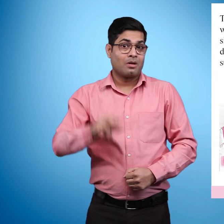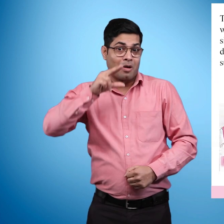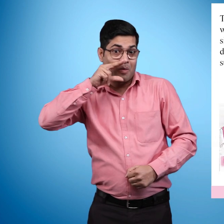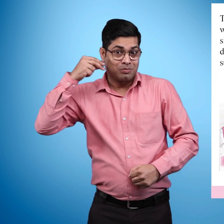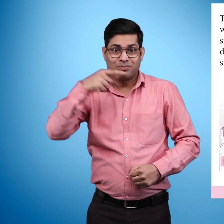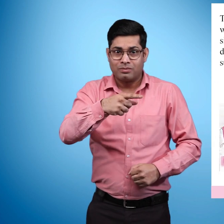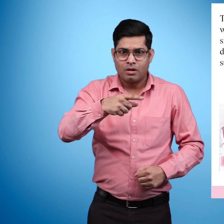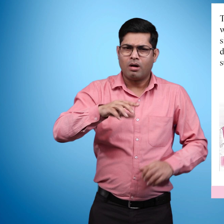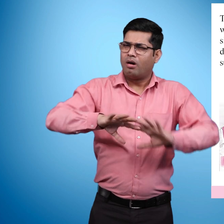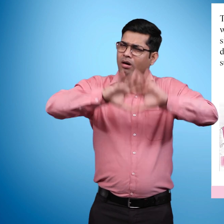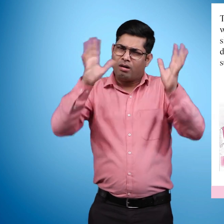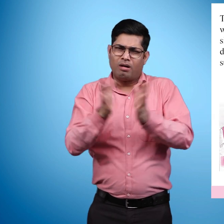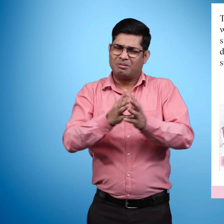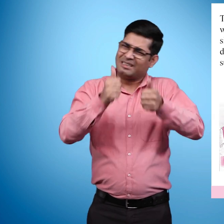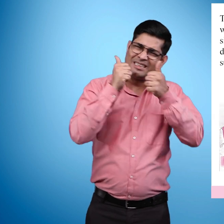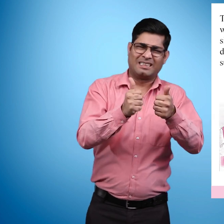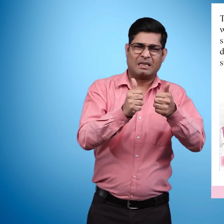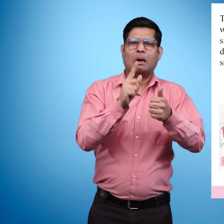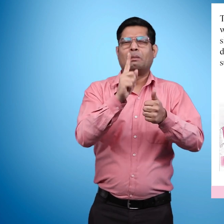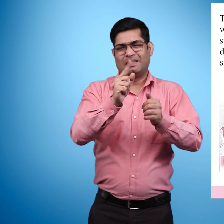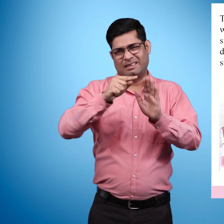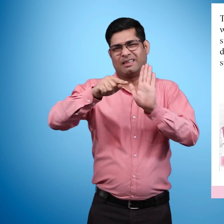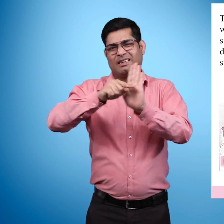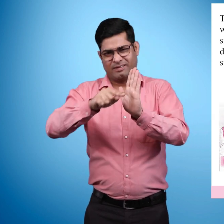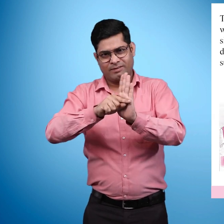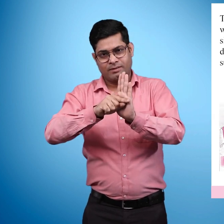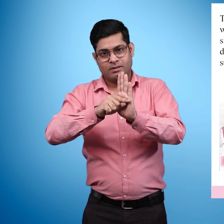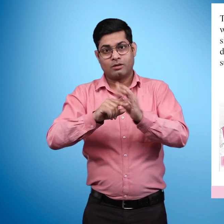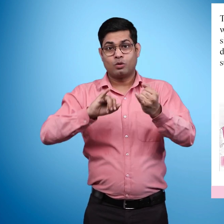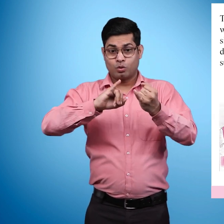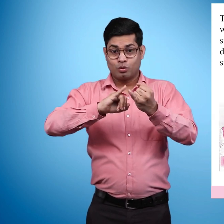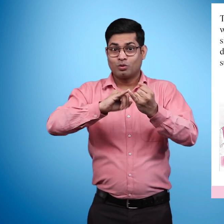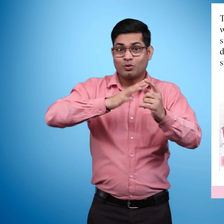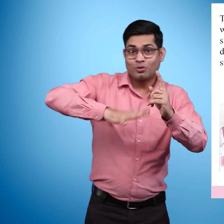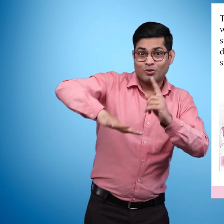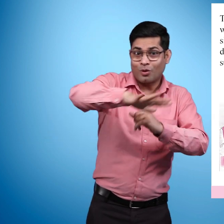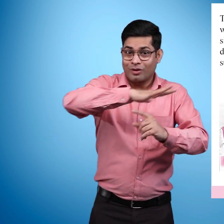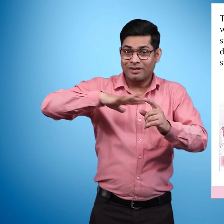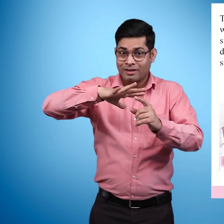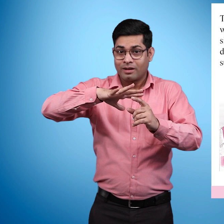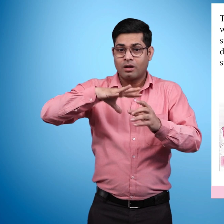This Pehlwan had but one shortcoming, which often landed him in awkward situations.